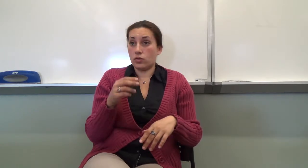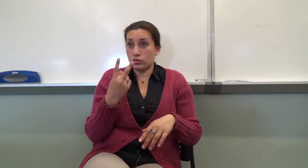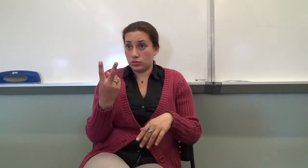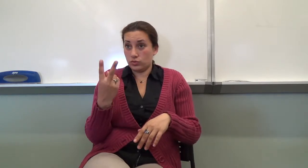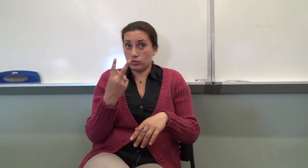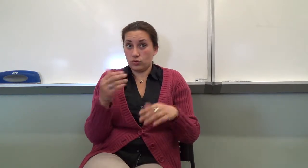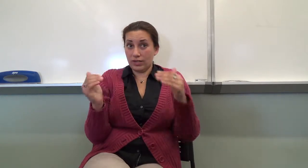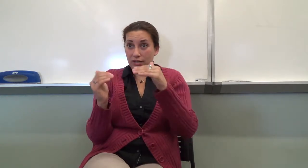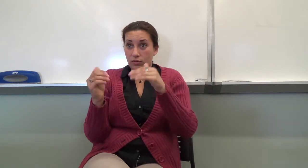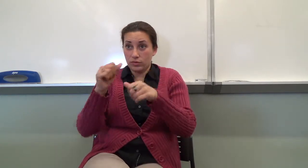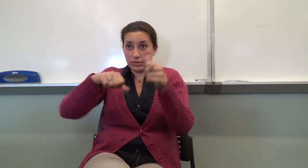other?